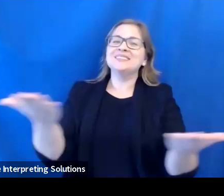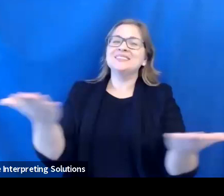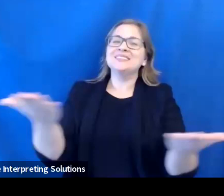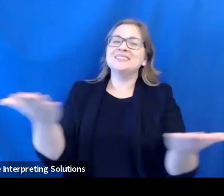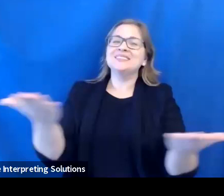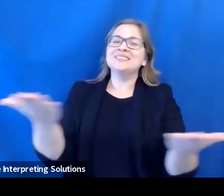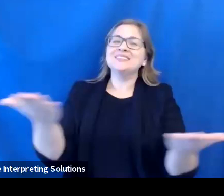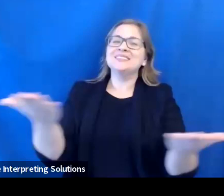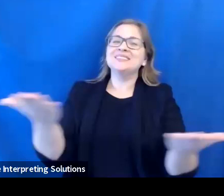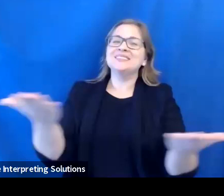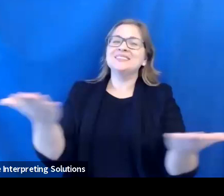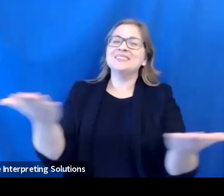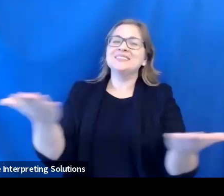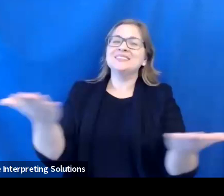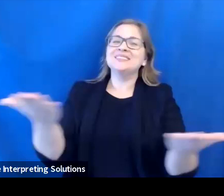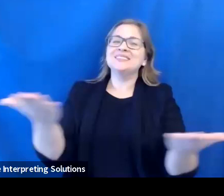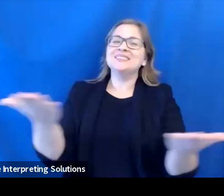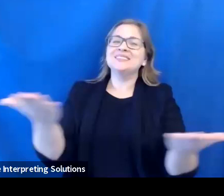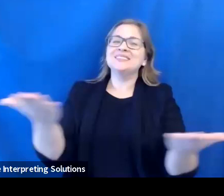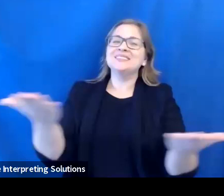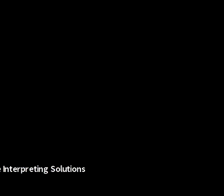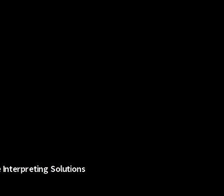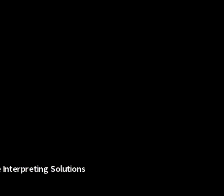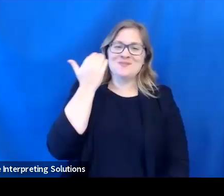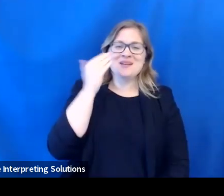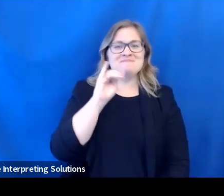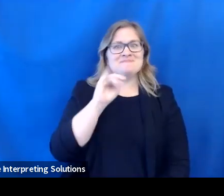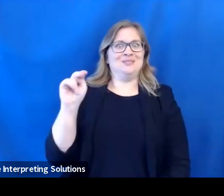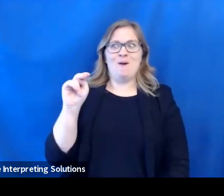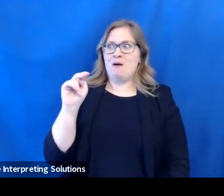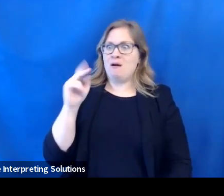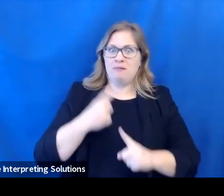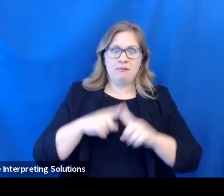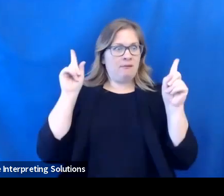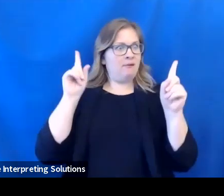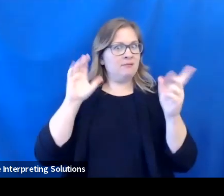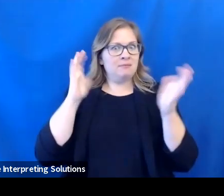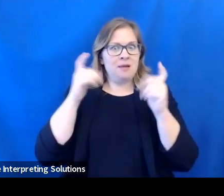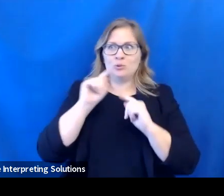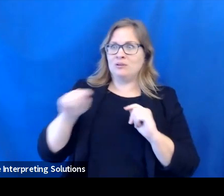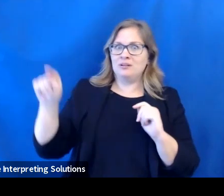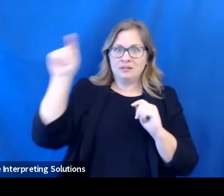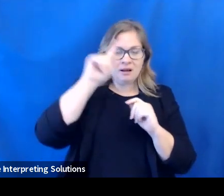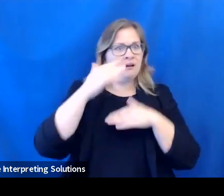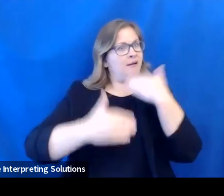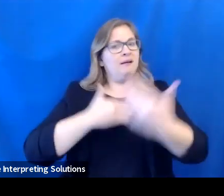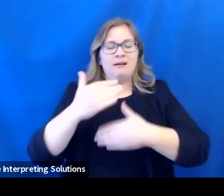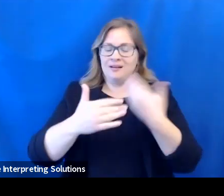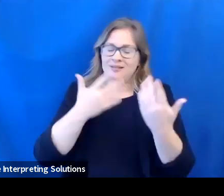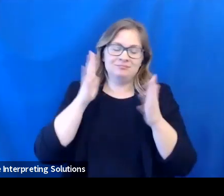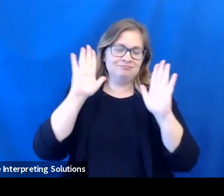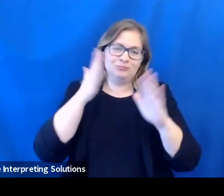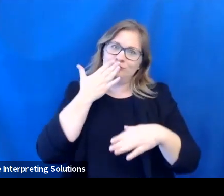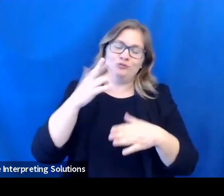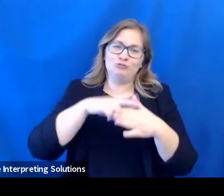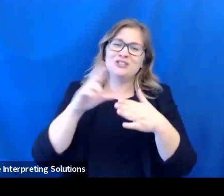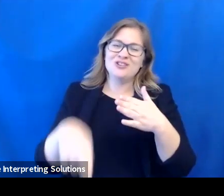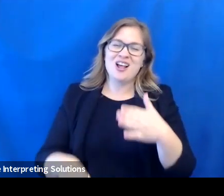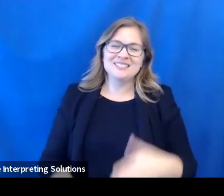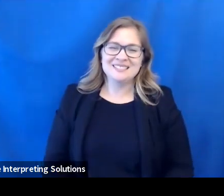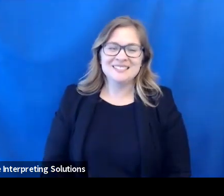want to, again, thank all of you for taking the time to listen and have a different plan going forward. So very, very grateful for Cup Foods